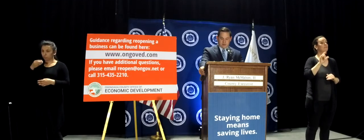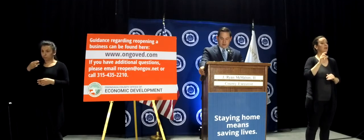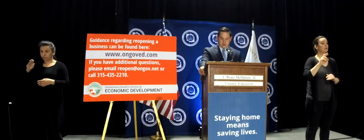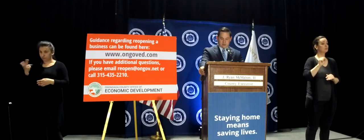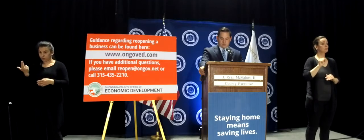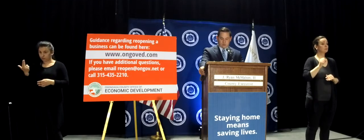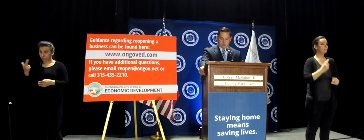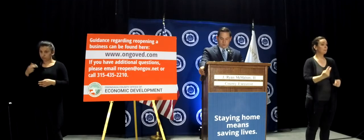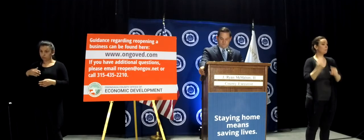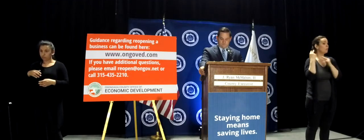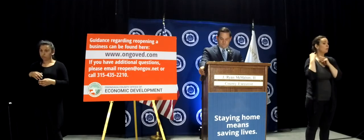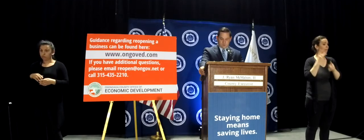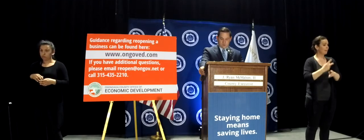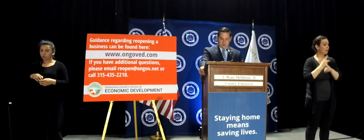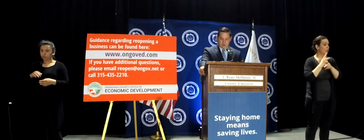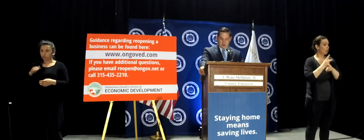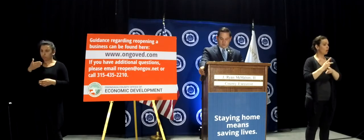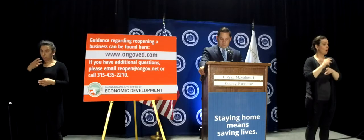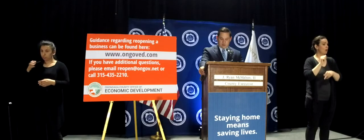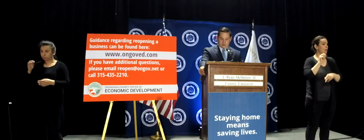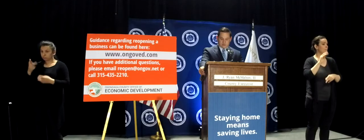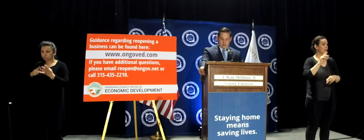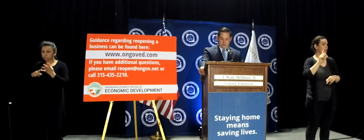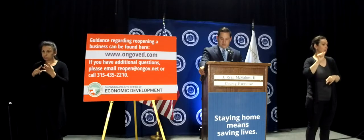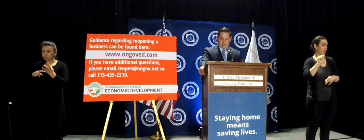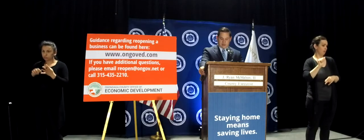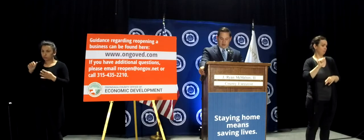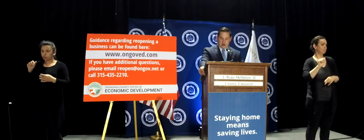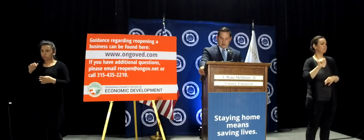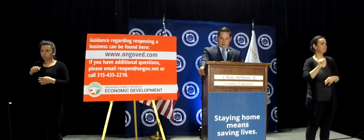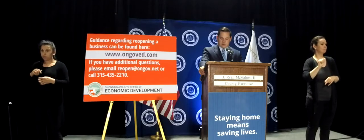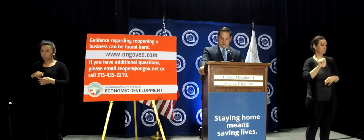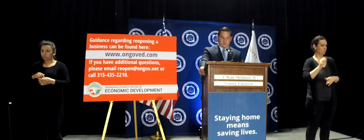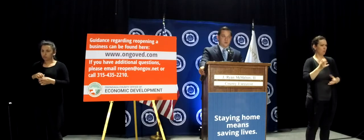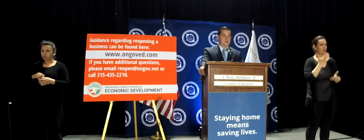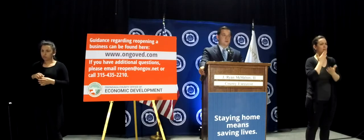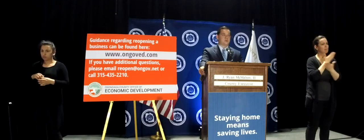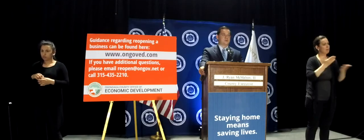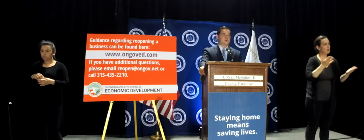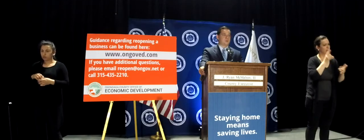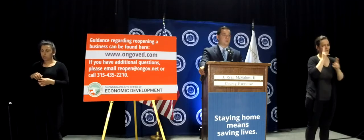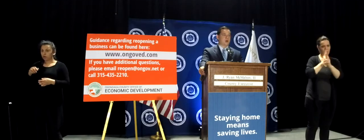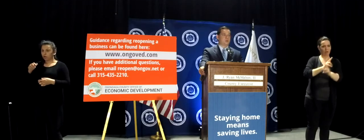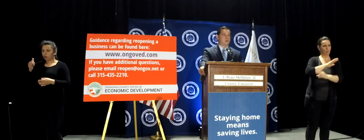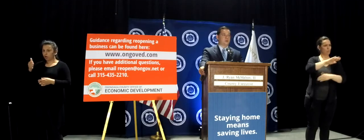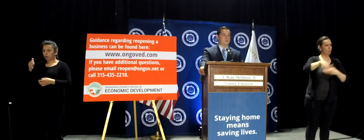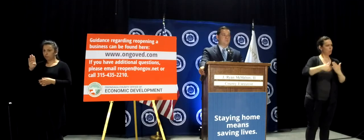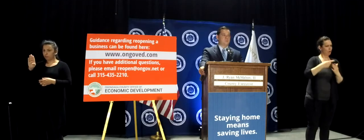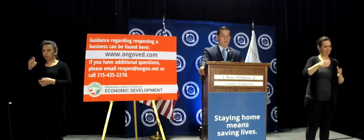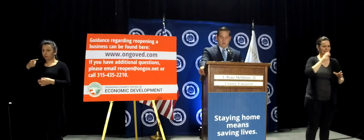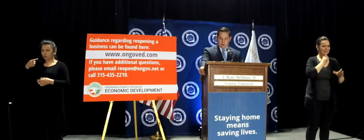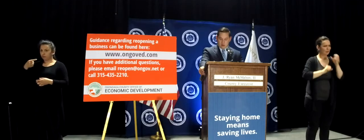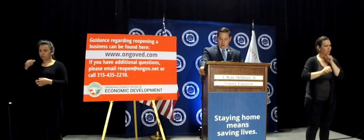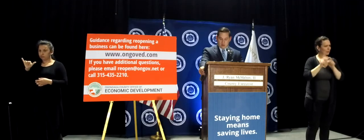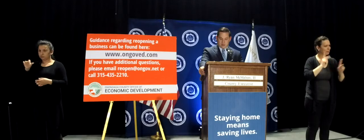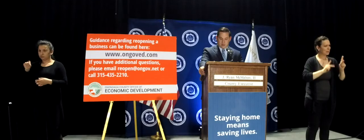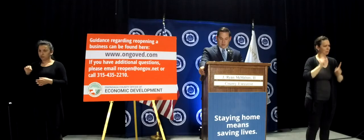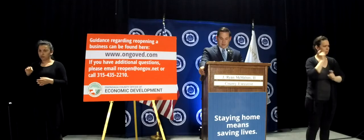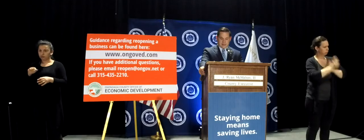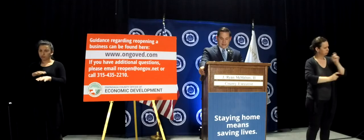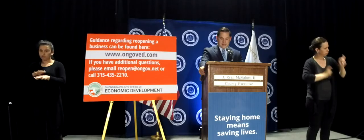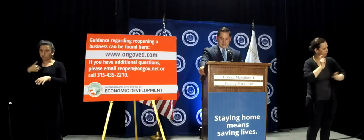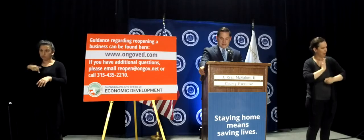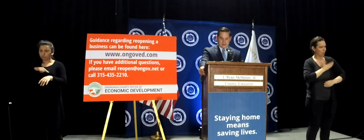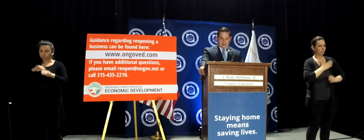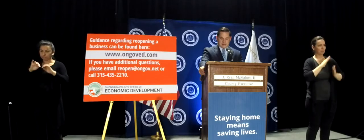is Amanda Tiroli. So I want to certainly thank our honorees for their service to our community.